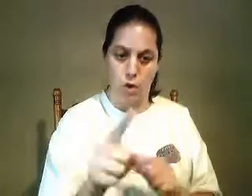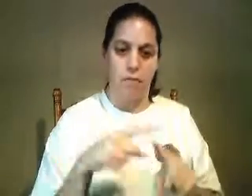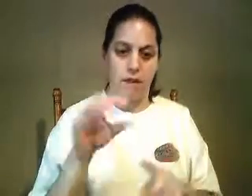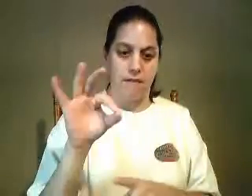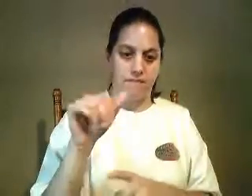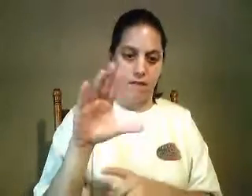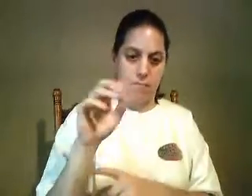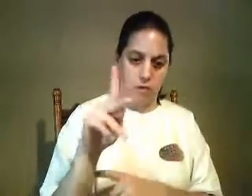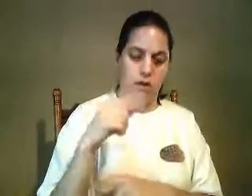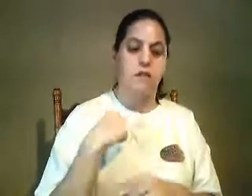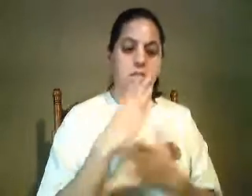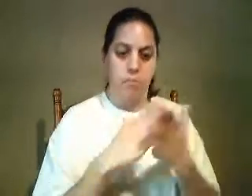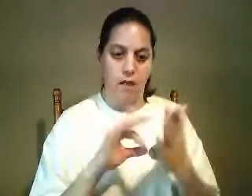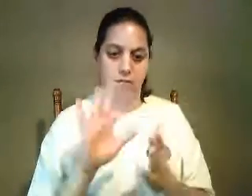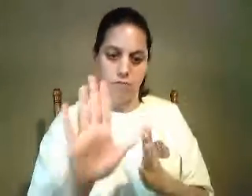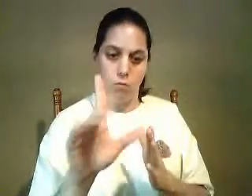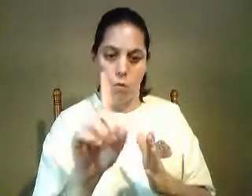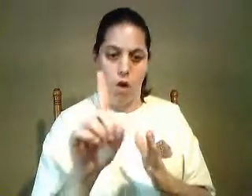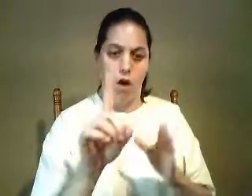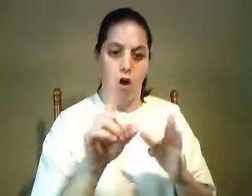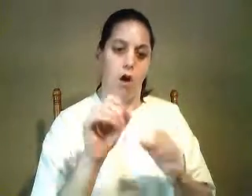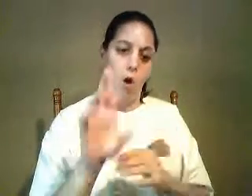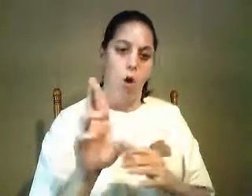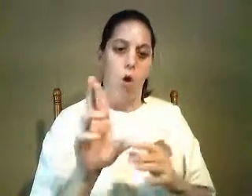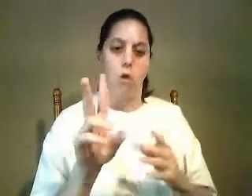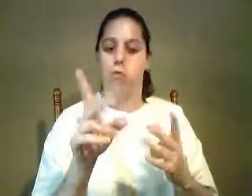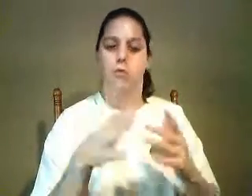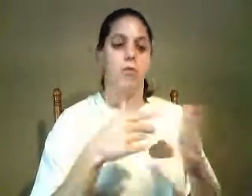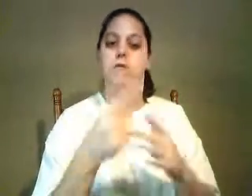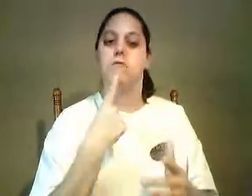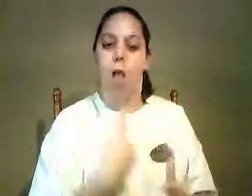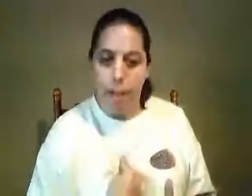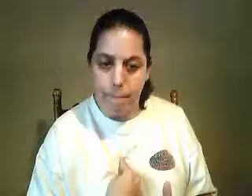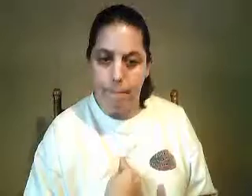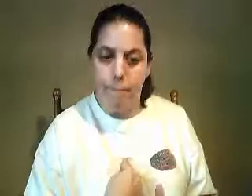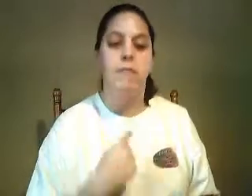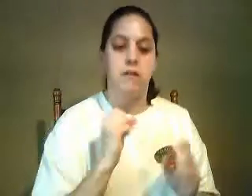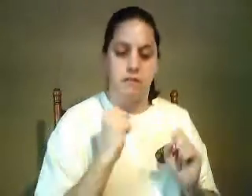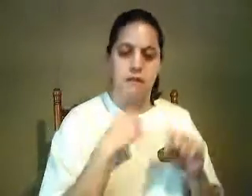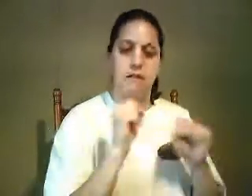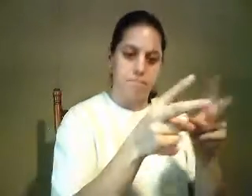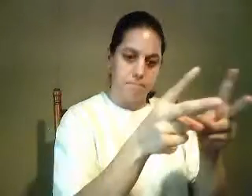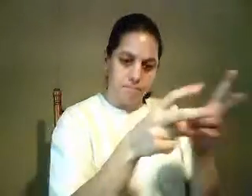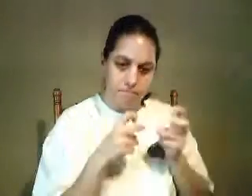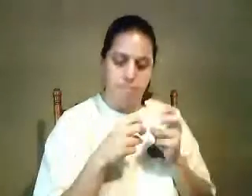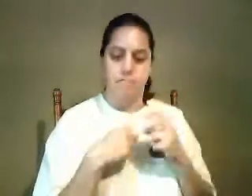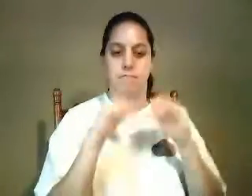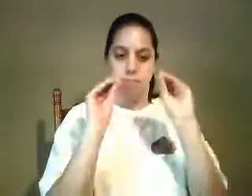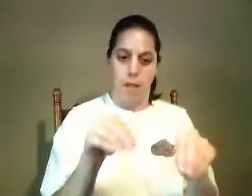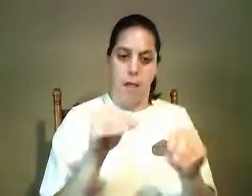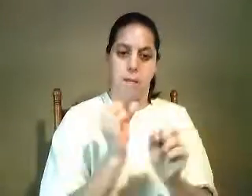You know, sometimes time comes between the circumstances and things that need to change it. Turtle, you would have to protect us at the job.